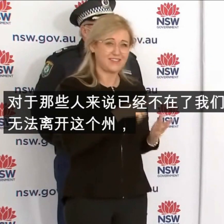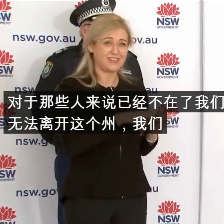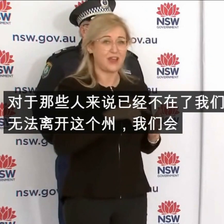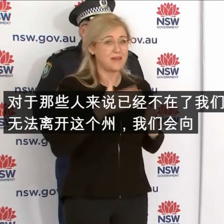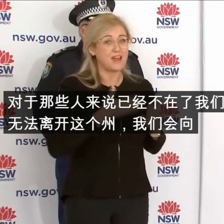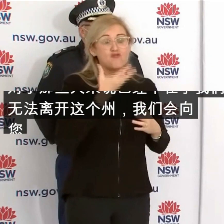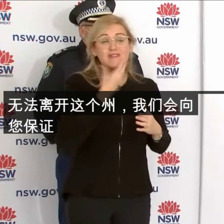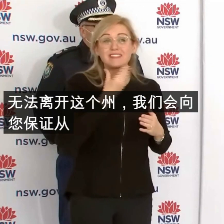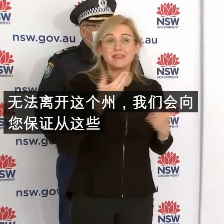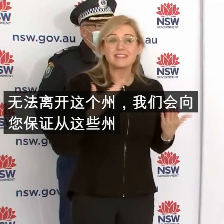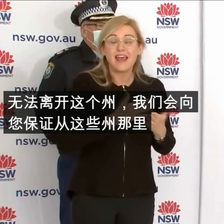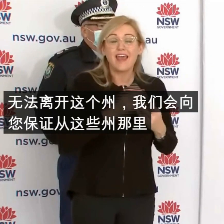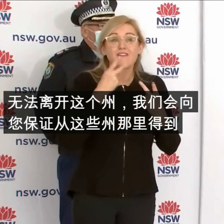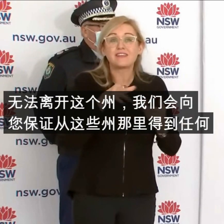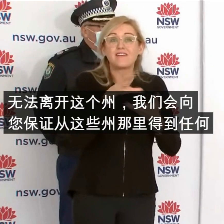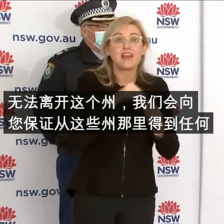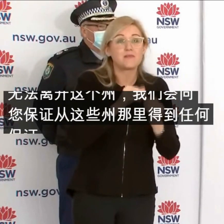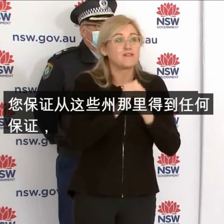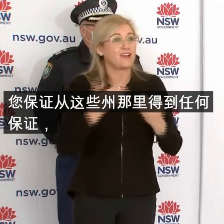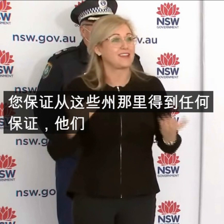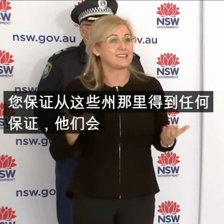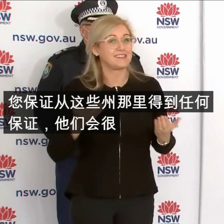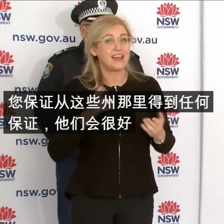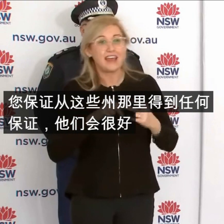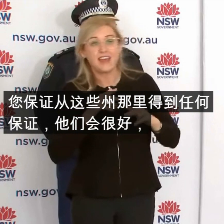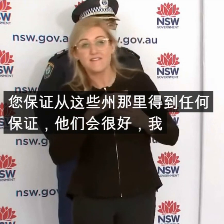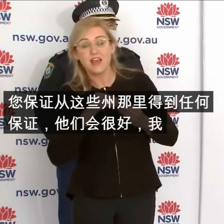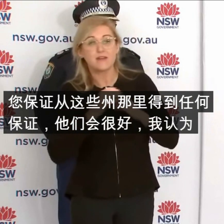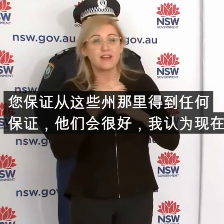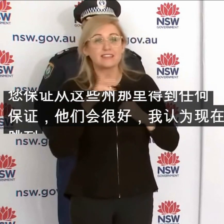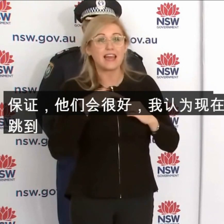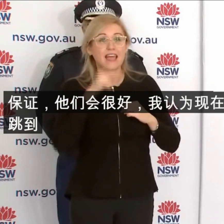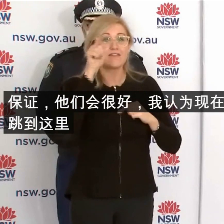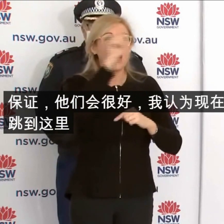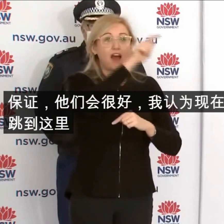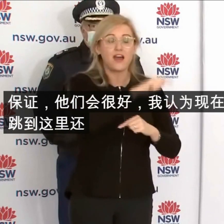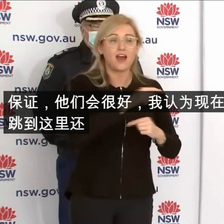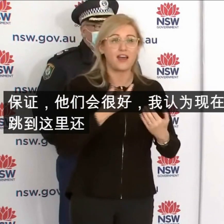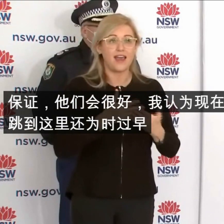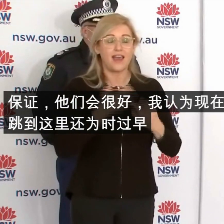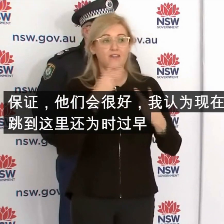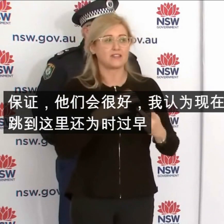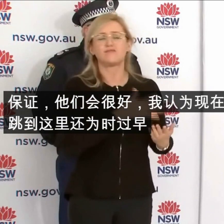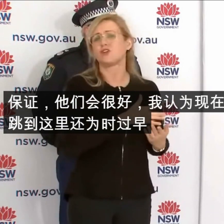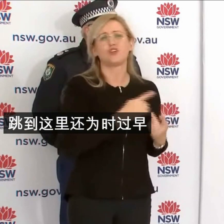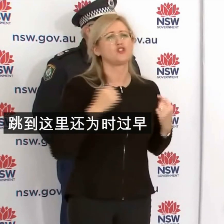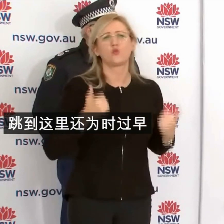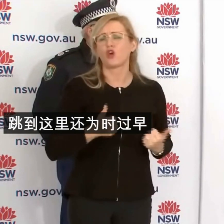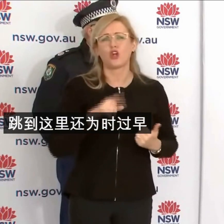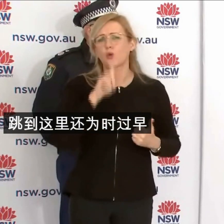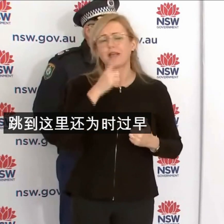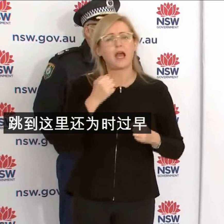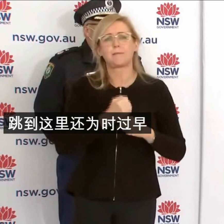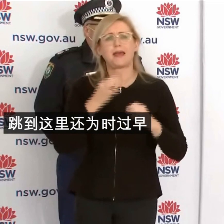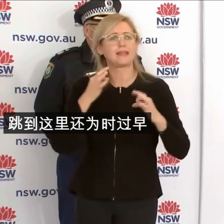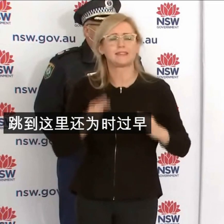be able to leave this state, will we? Have you got any guarantee from those states that they would Well, open? I think it's way too early to jump to any conclusions like